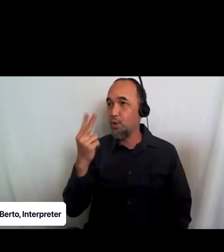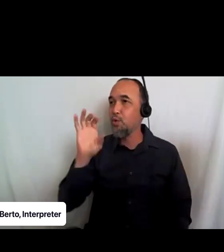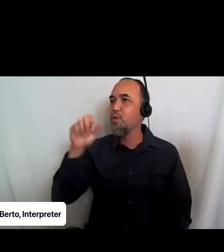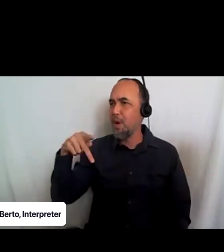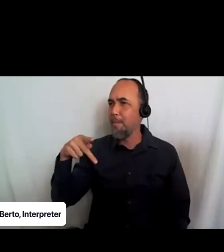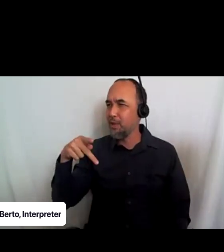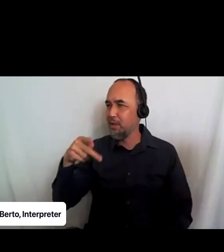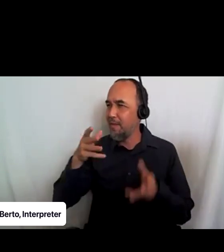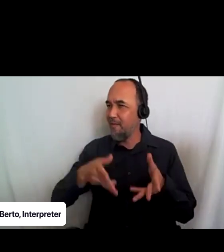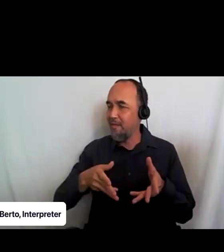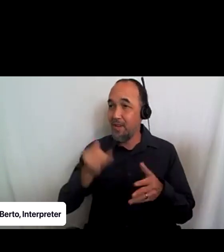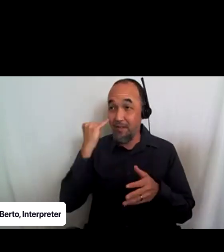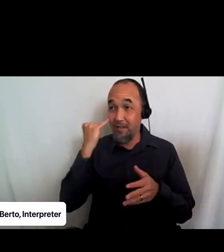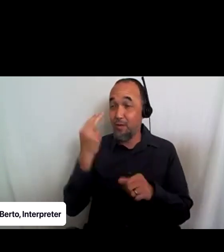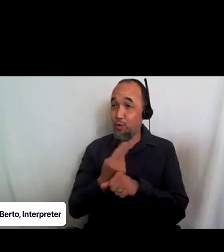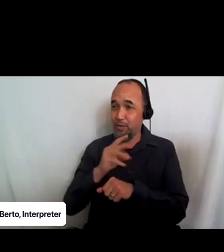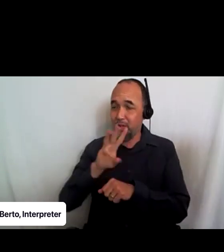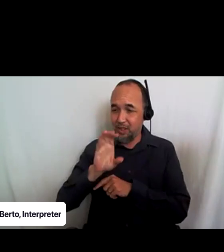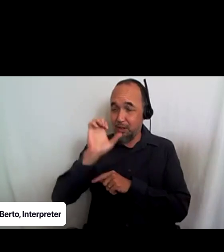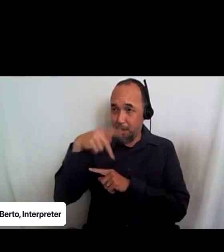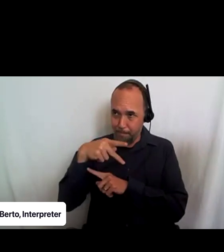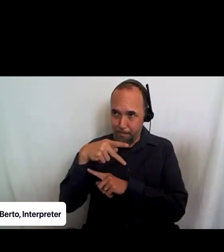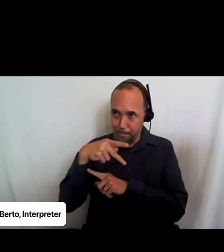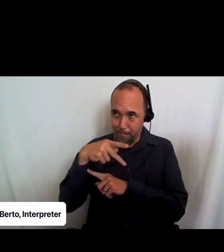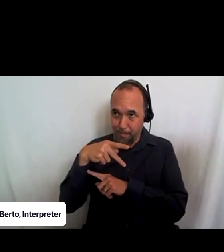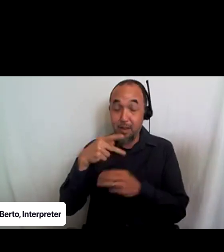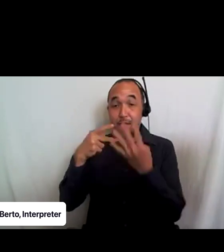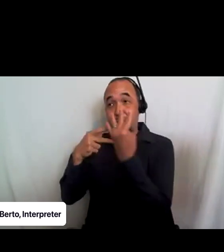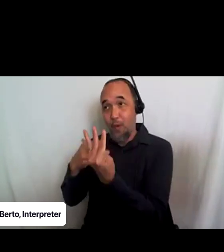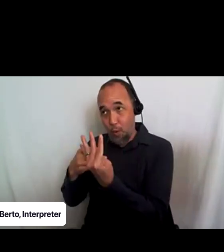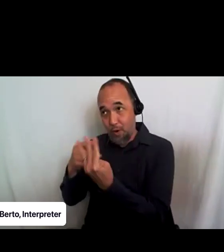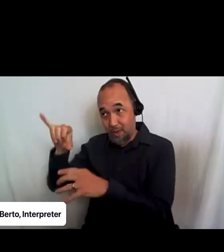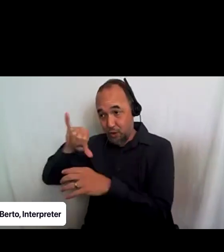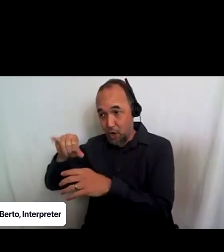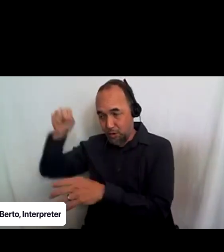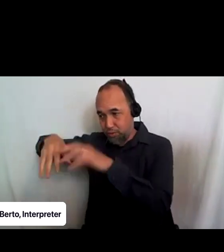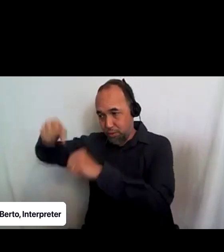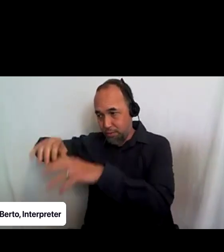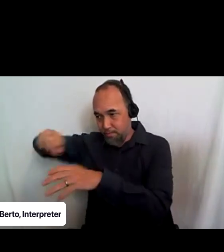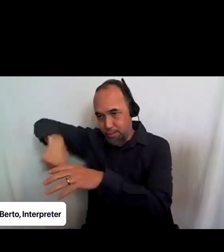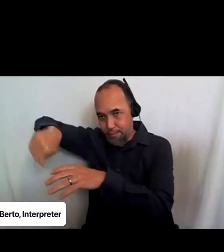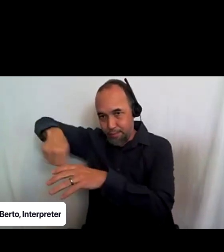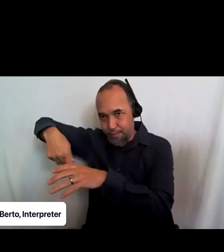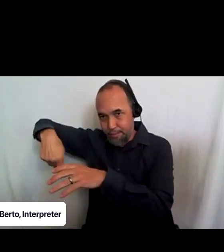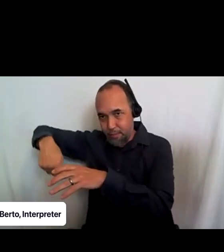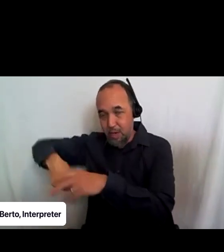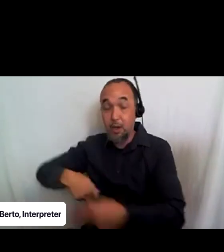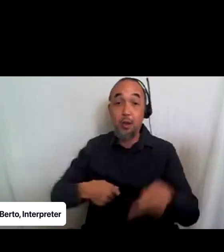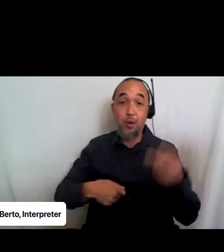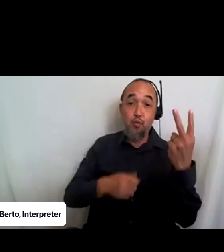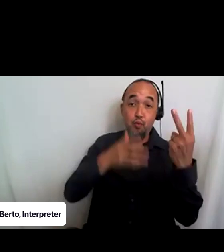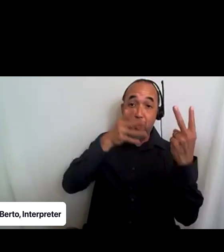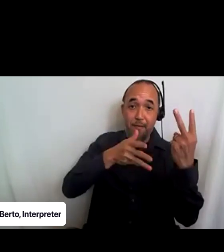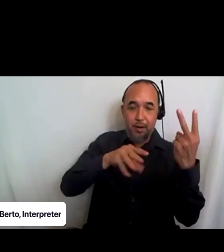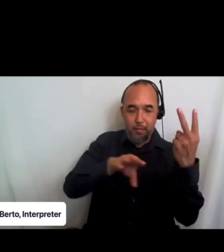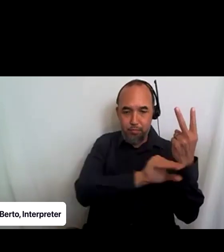if you use 6 cups of cheese, you'd have put 4 in the bechamel, and the remaining 2 would